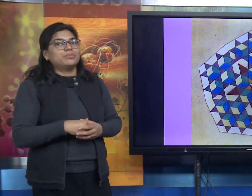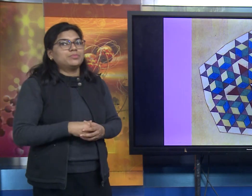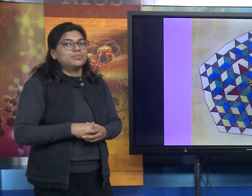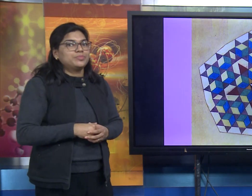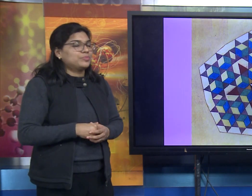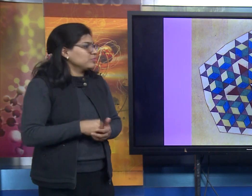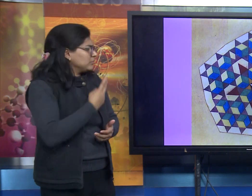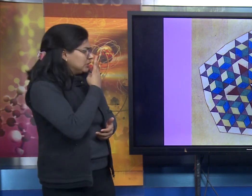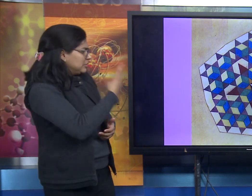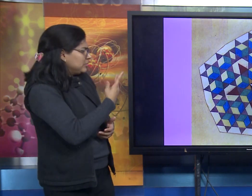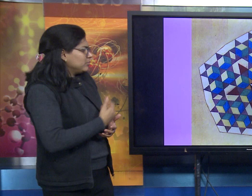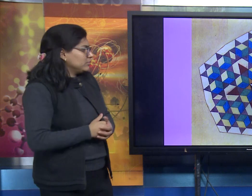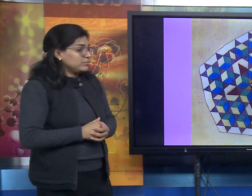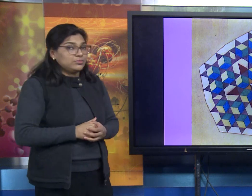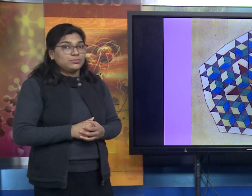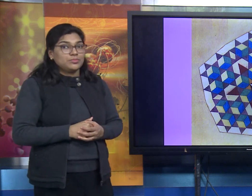Now this is another image.